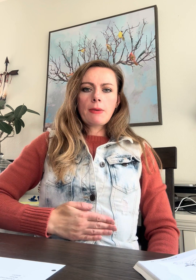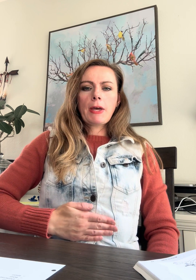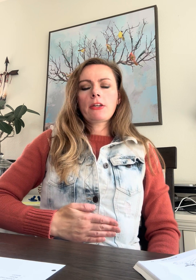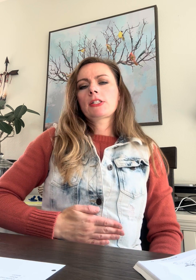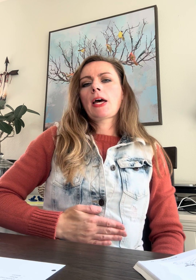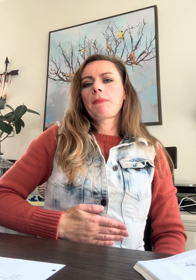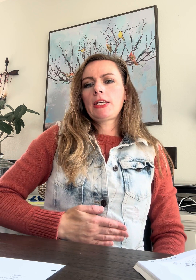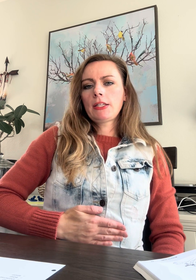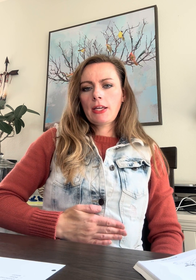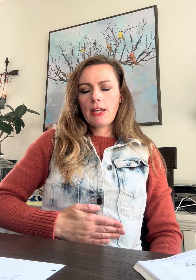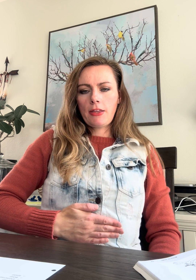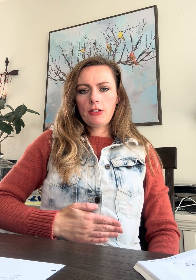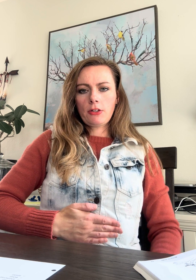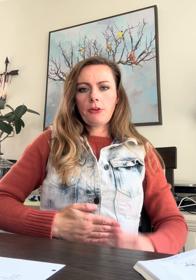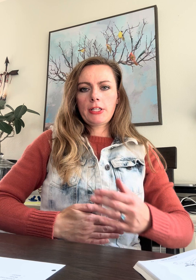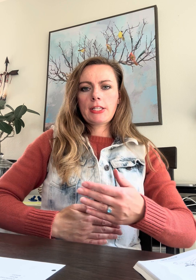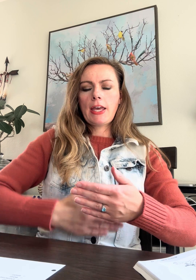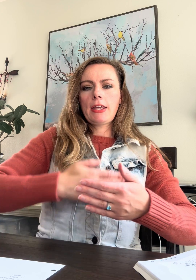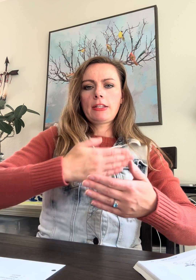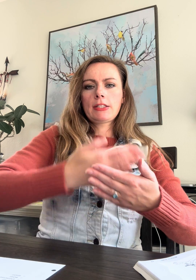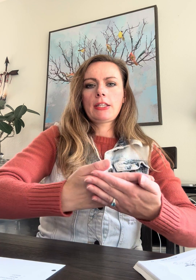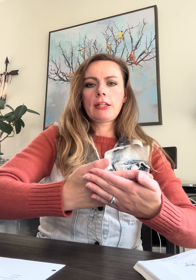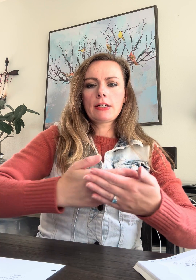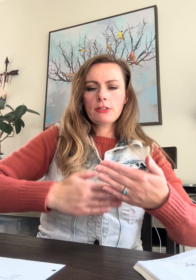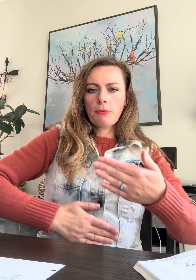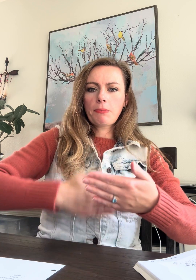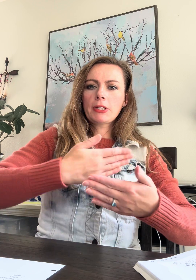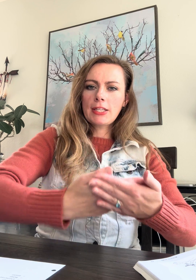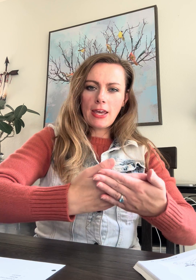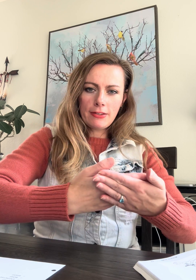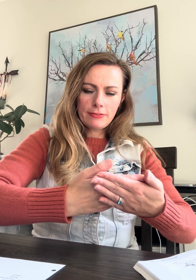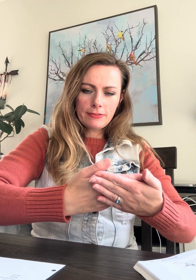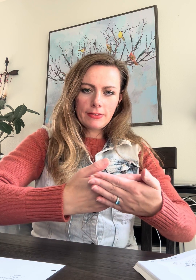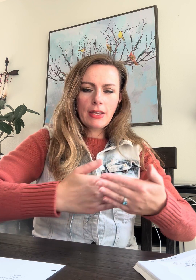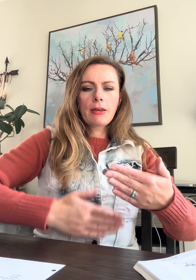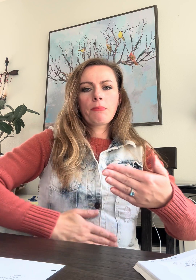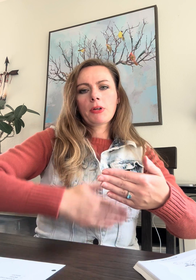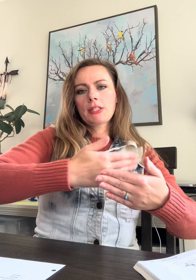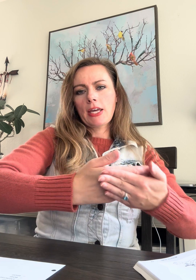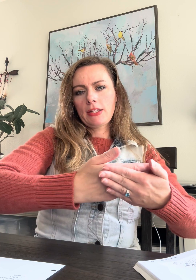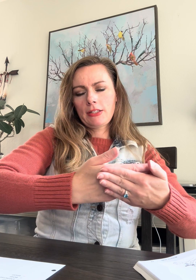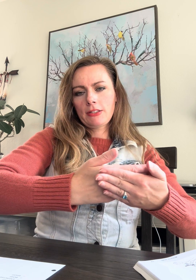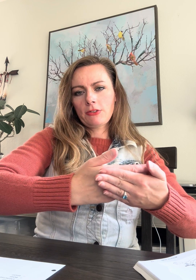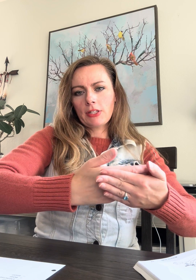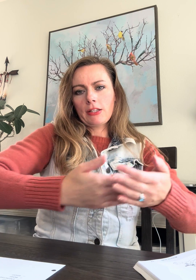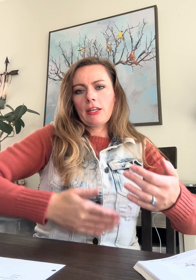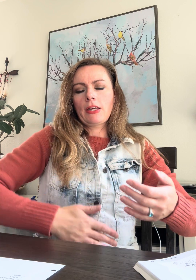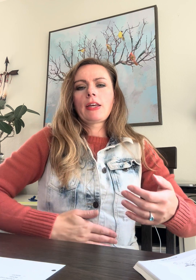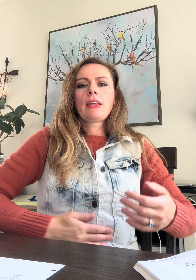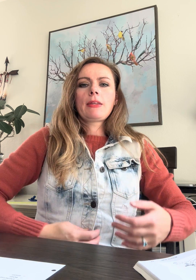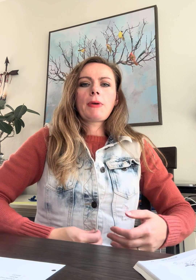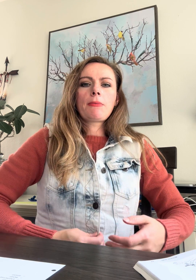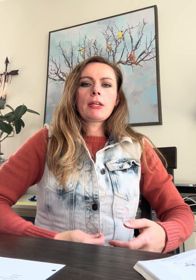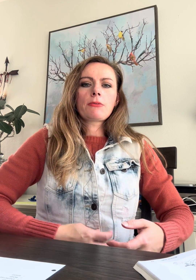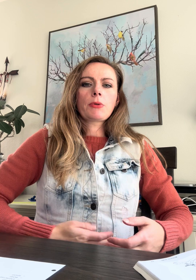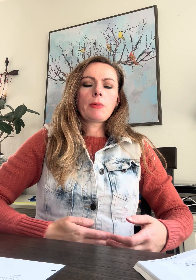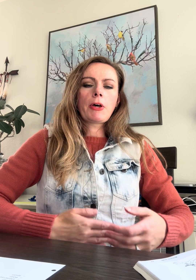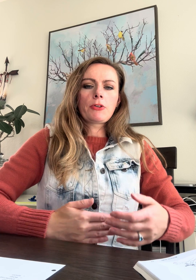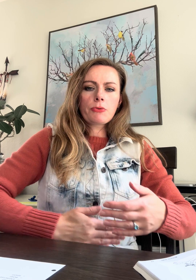at your tummy, and then you're going to end here. So birthday, birthday. So it's kind of like the baby comes from the mother's